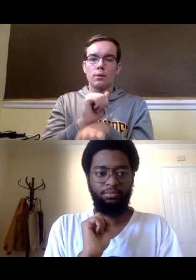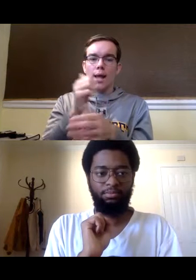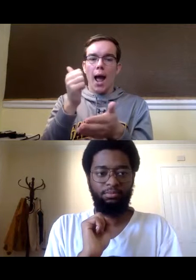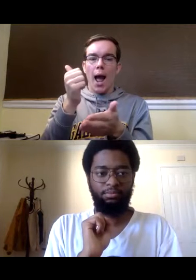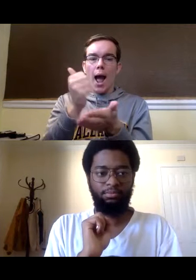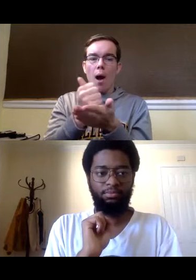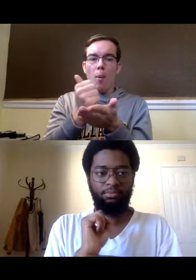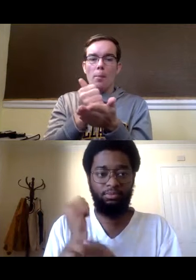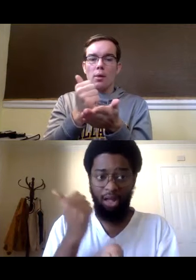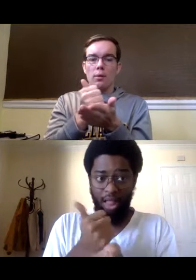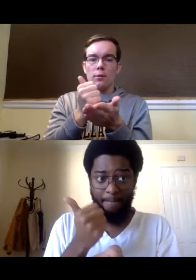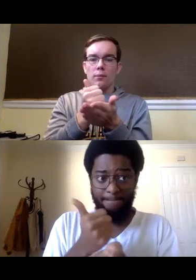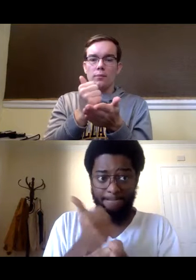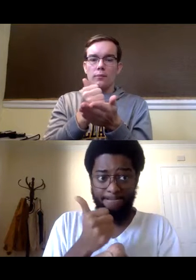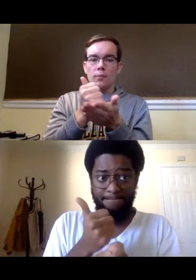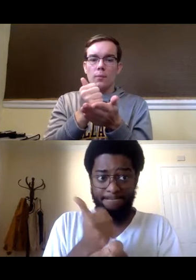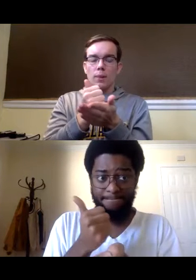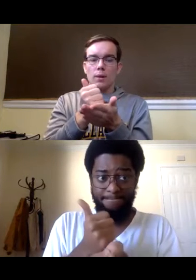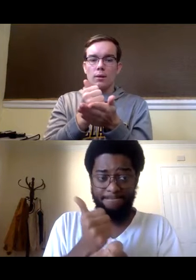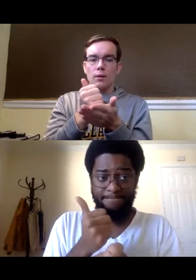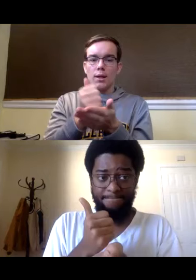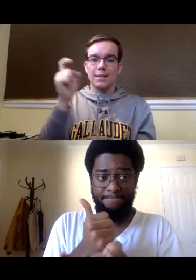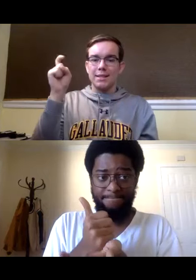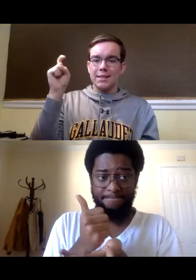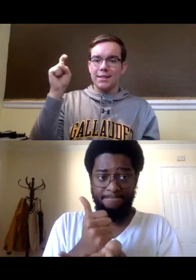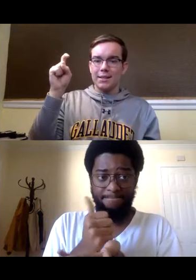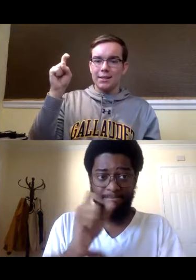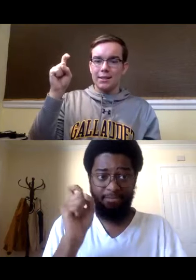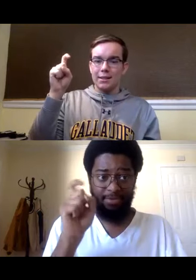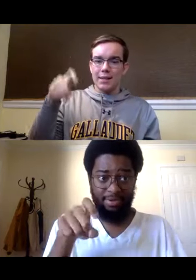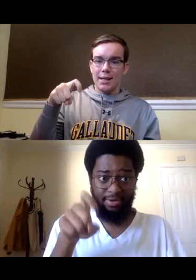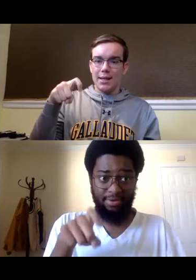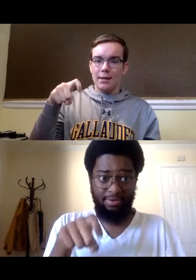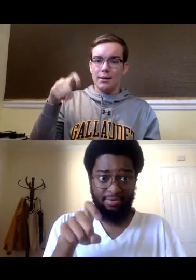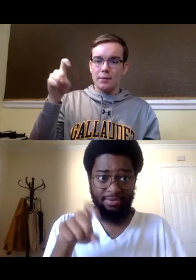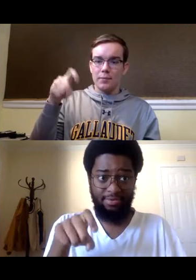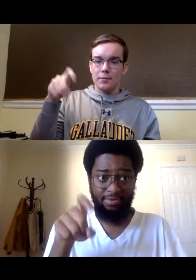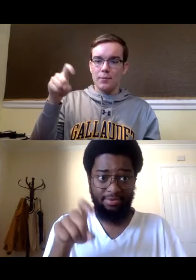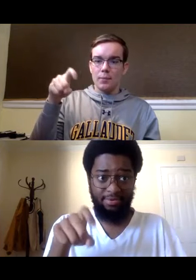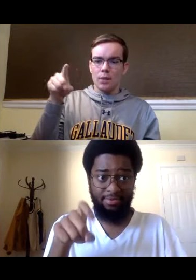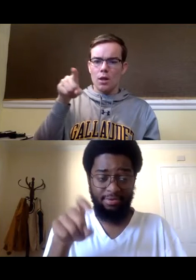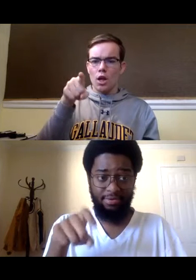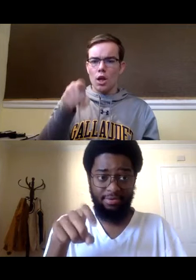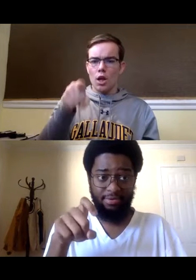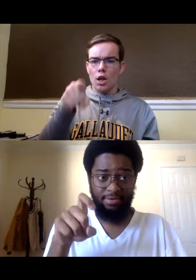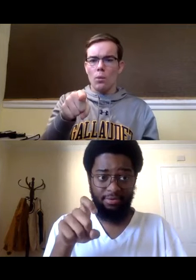your homework. help, Watch my face when I say help. need,